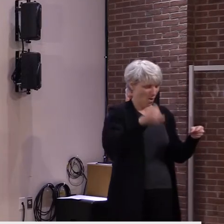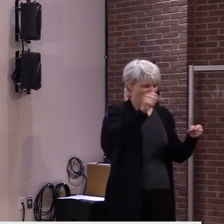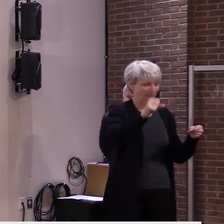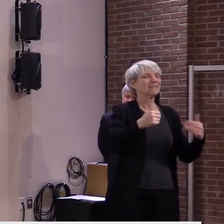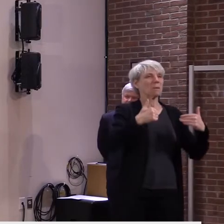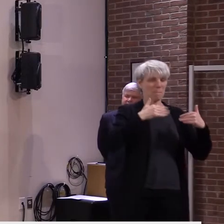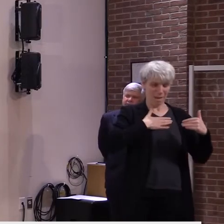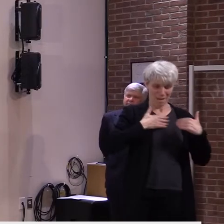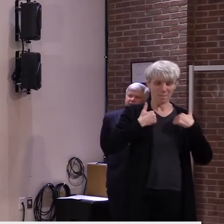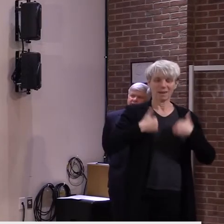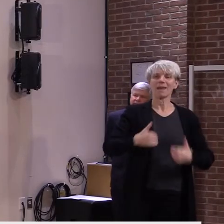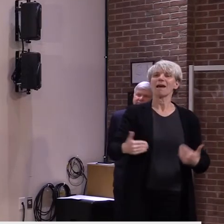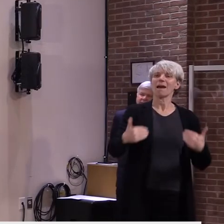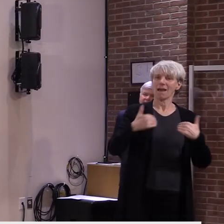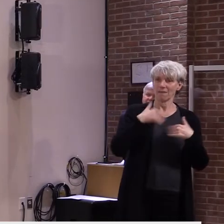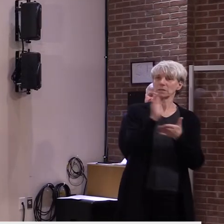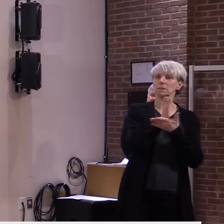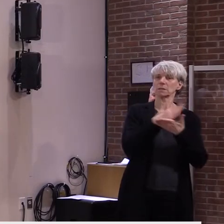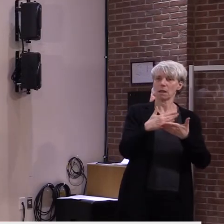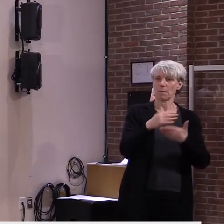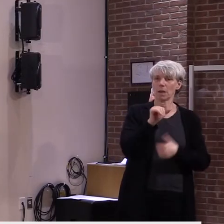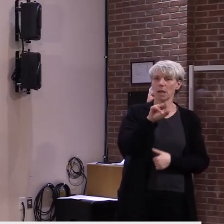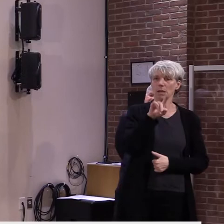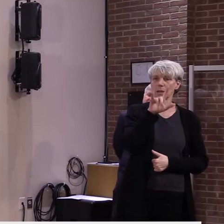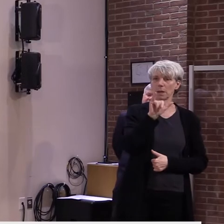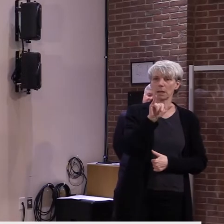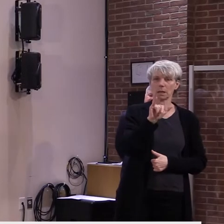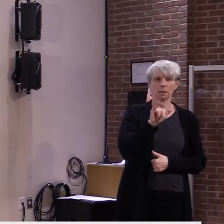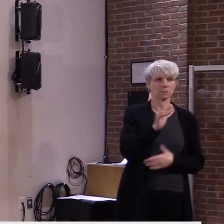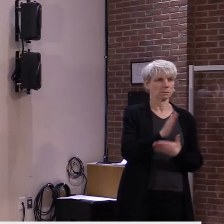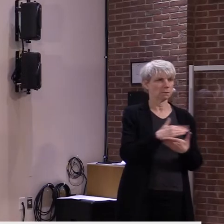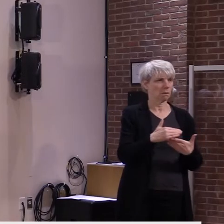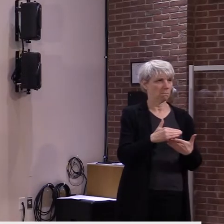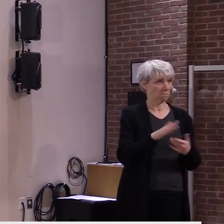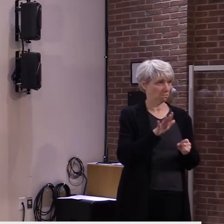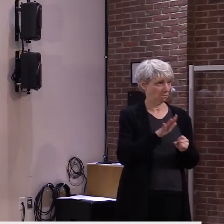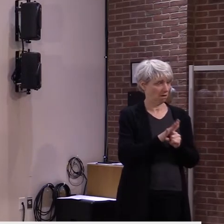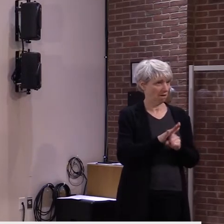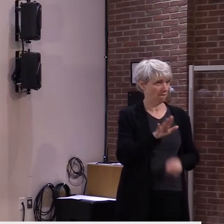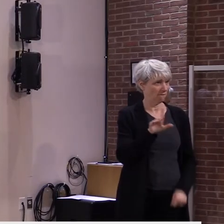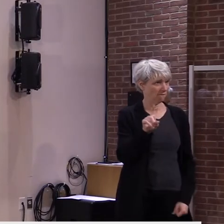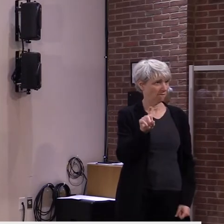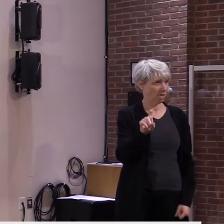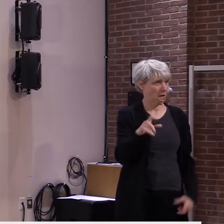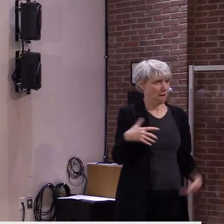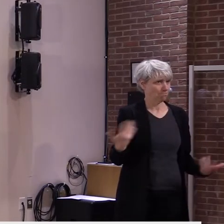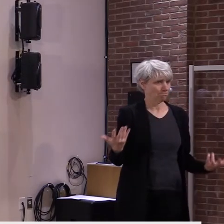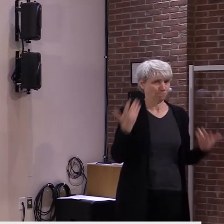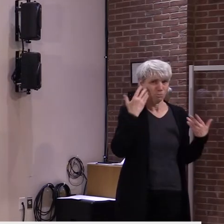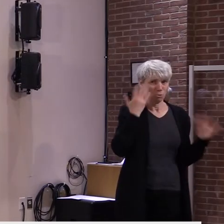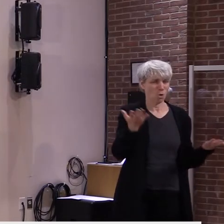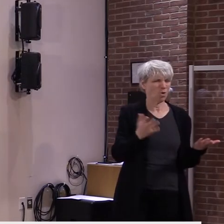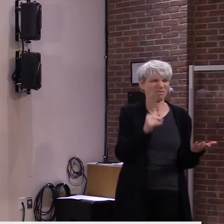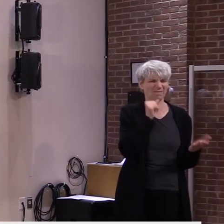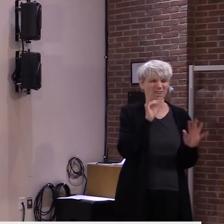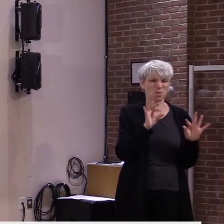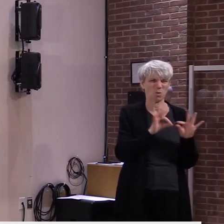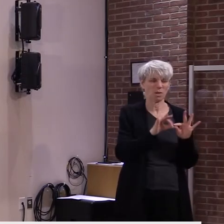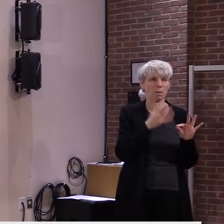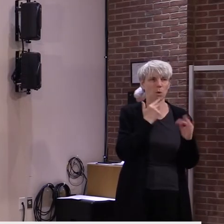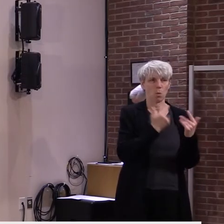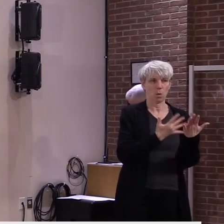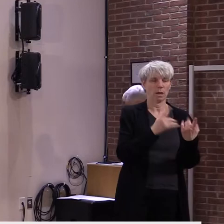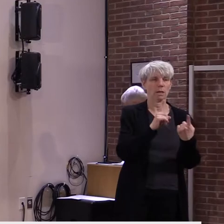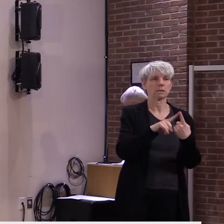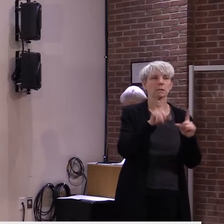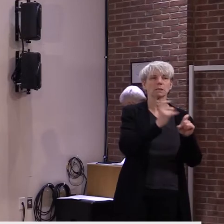found, making them feel comfortable, but not actually knowing for real if they have as good a response as possible.